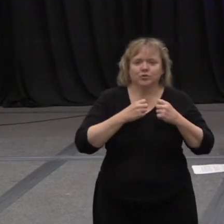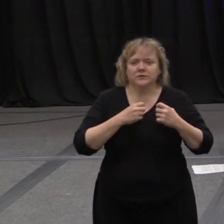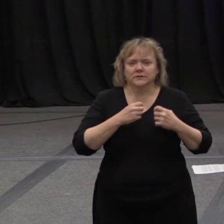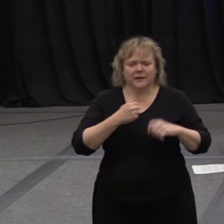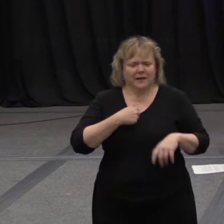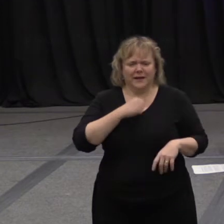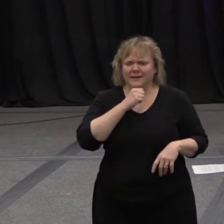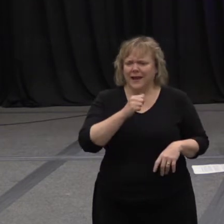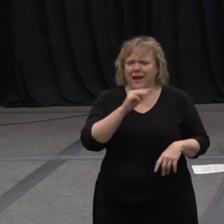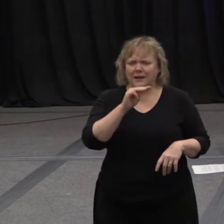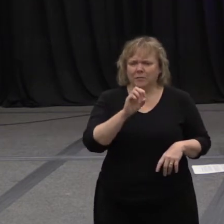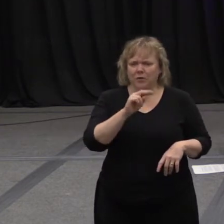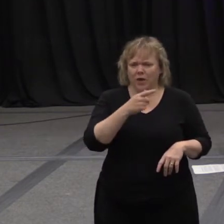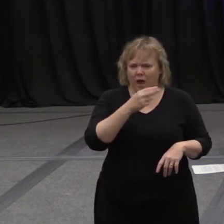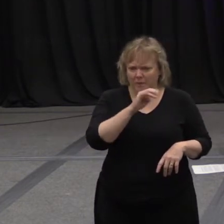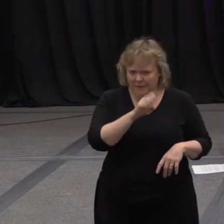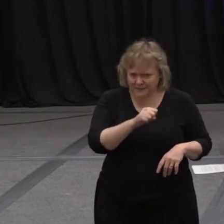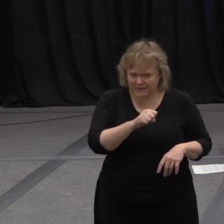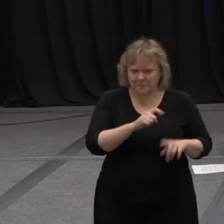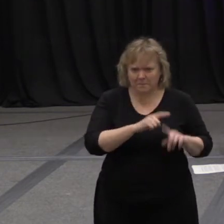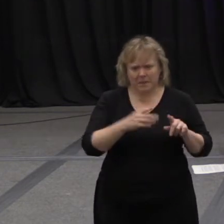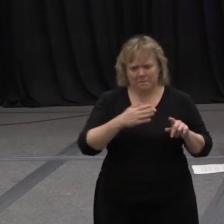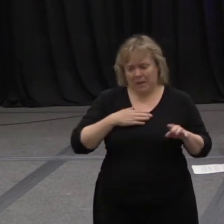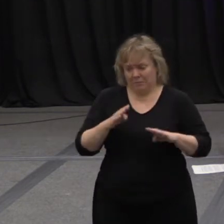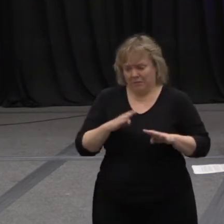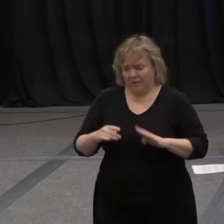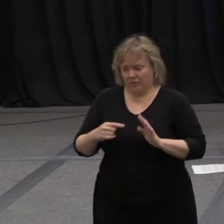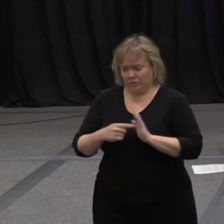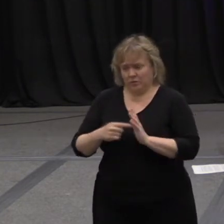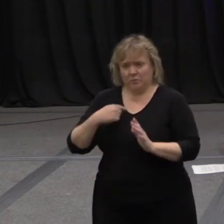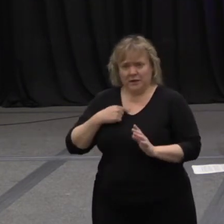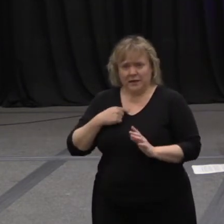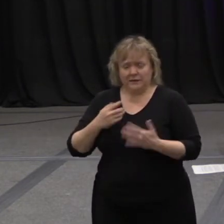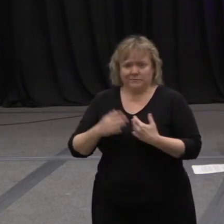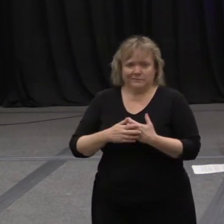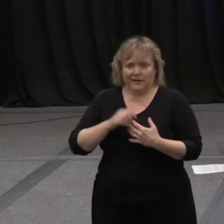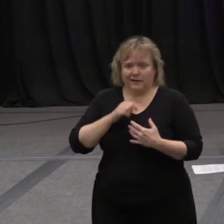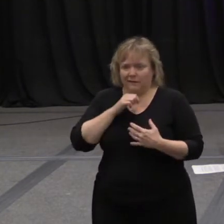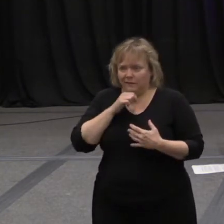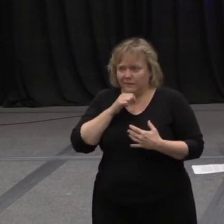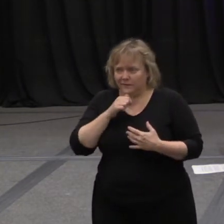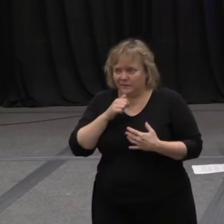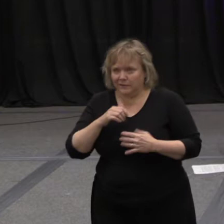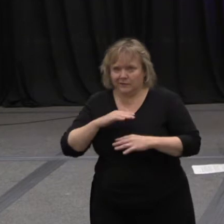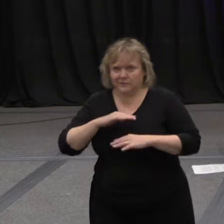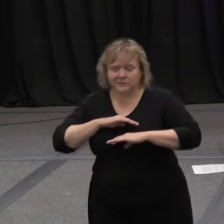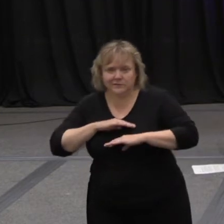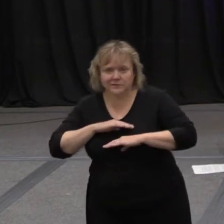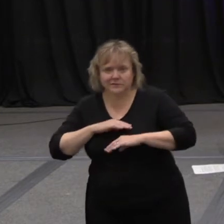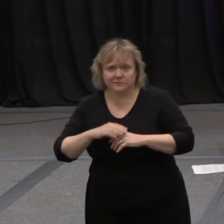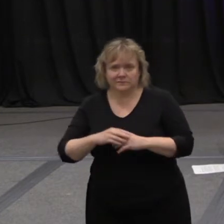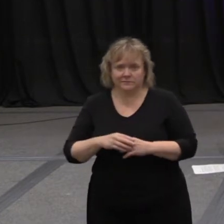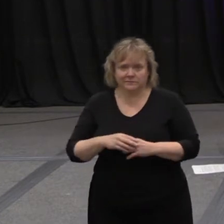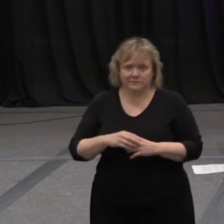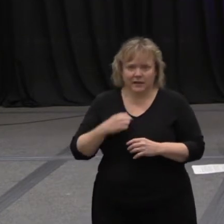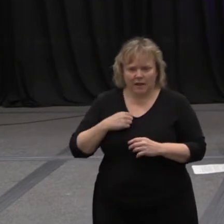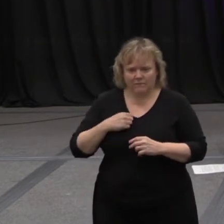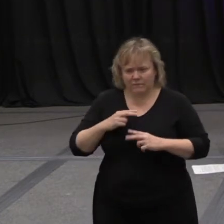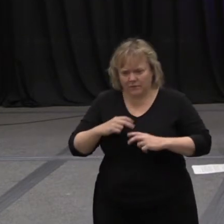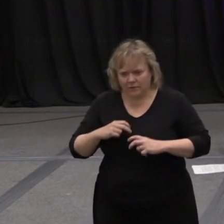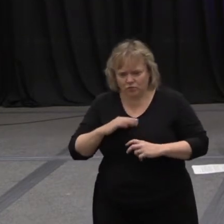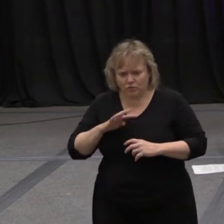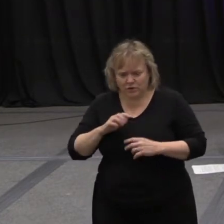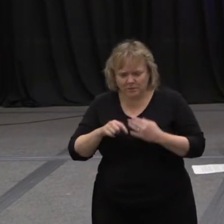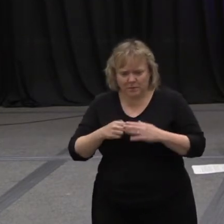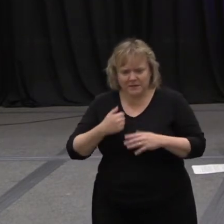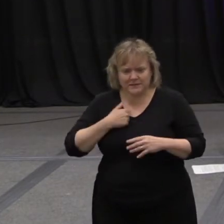still riven with jealousy and riven with insecurity. And so my partner at the time, I think I was 19 or 20, and I'm a hedonist, I'm going